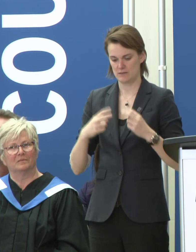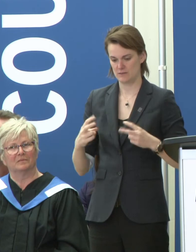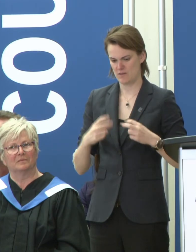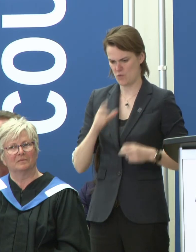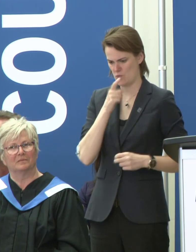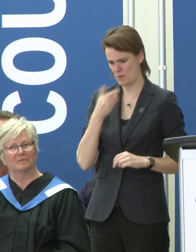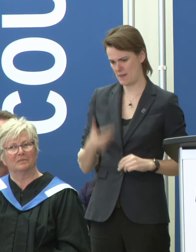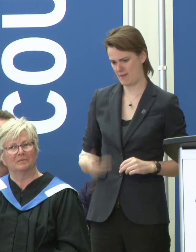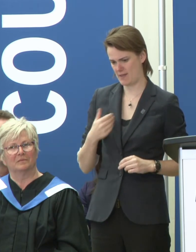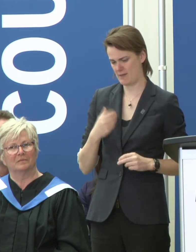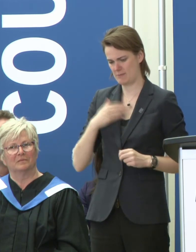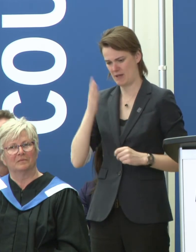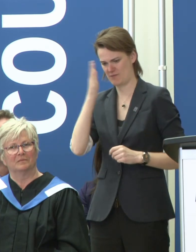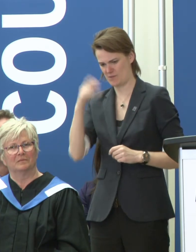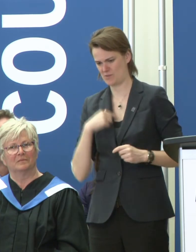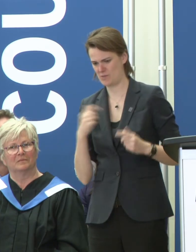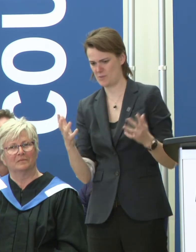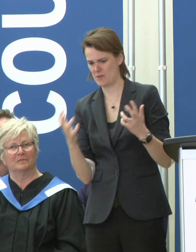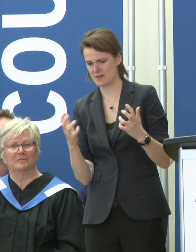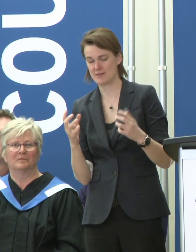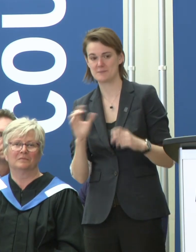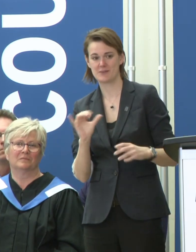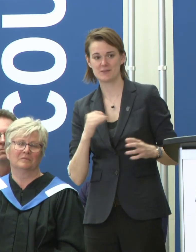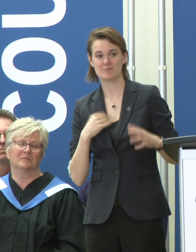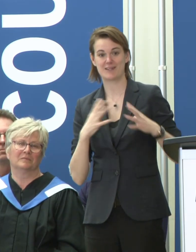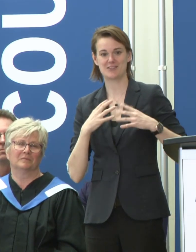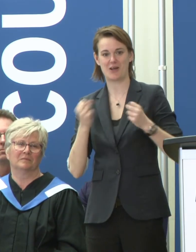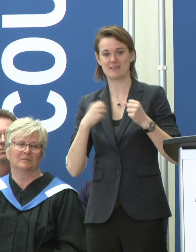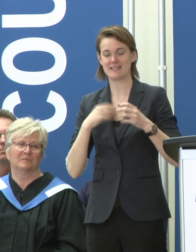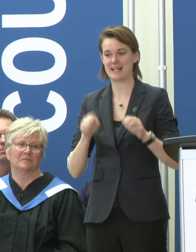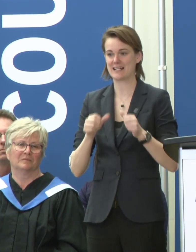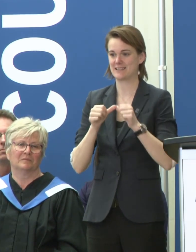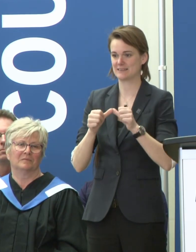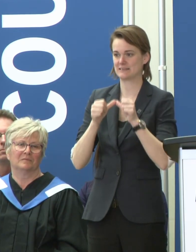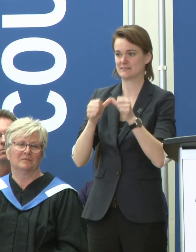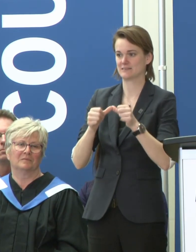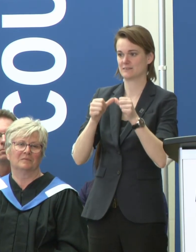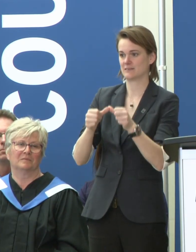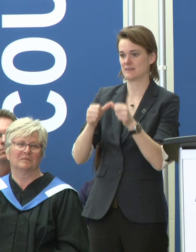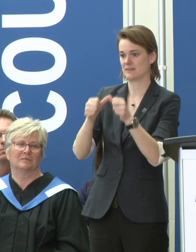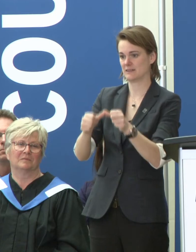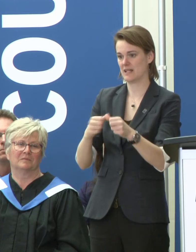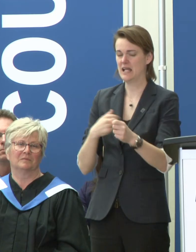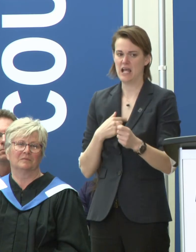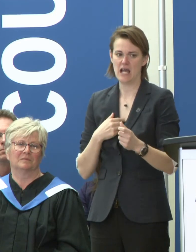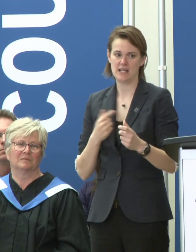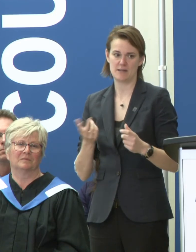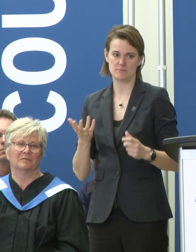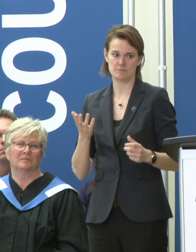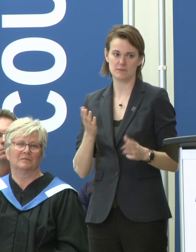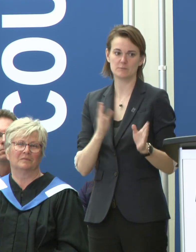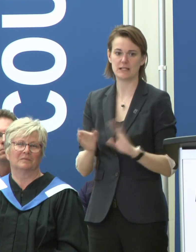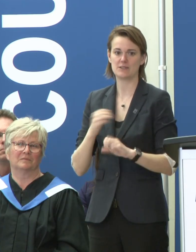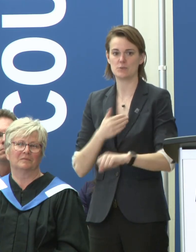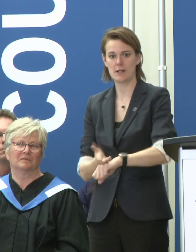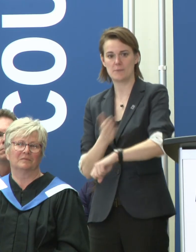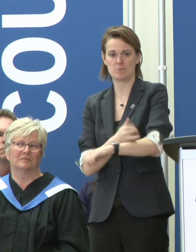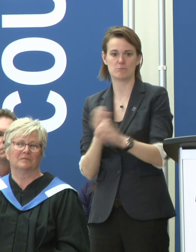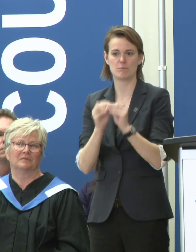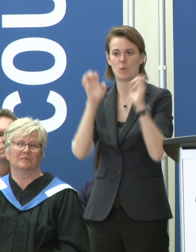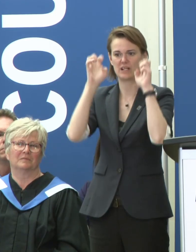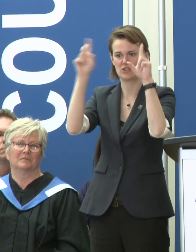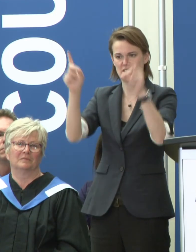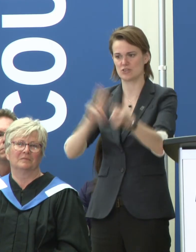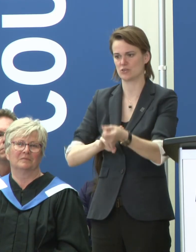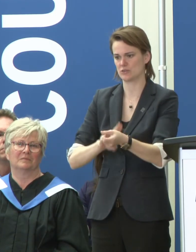my future. It has also given me the confidence to keep pushing towards my future, and I intend to upgrade within the nursing field. Some of the